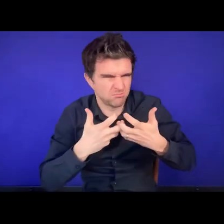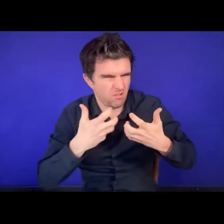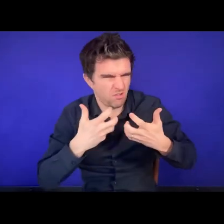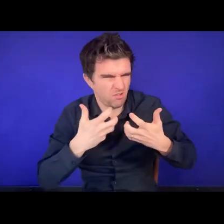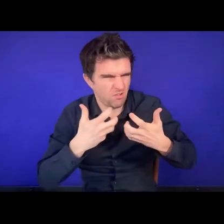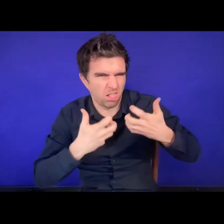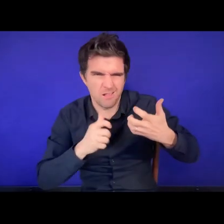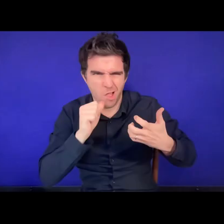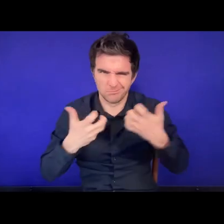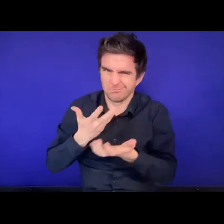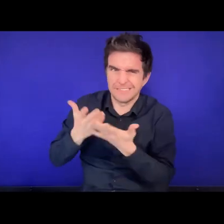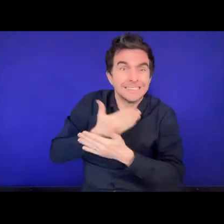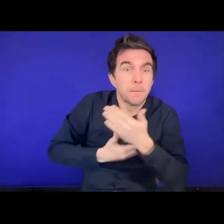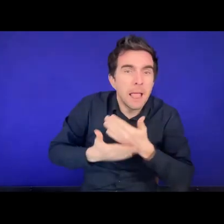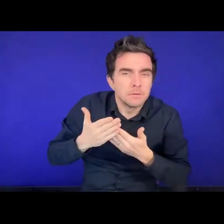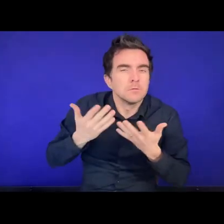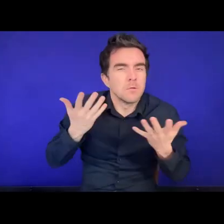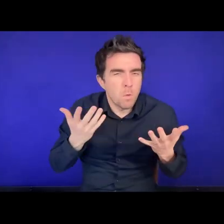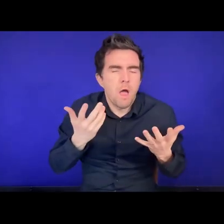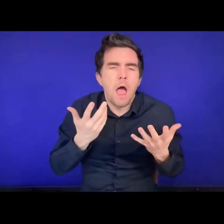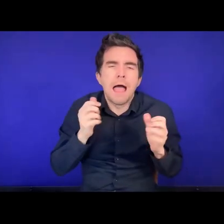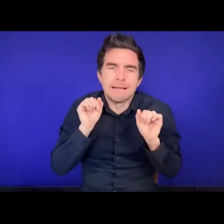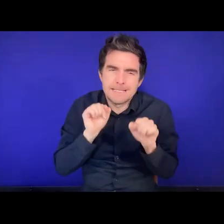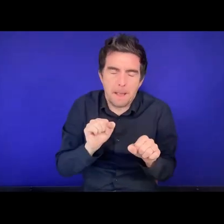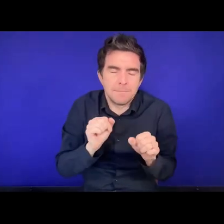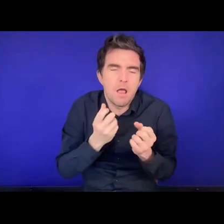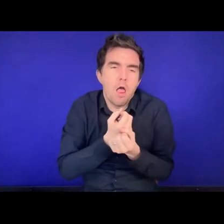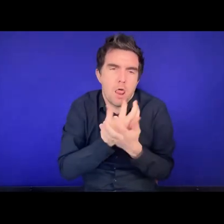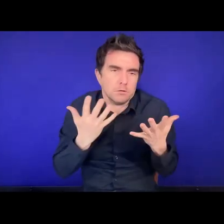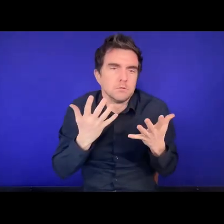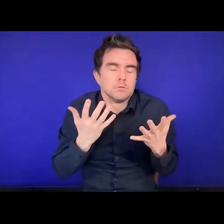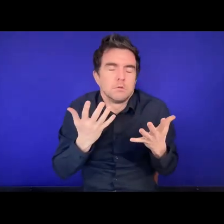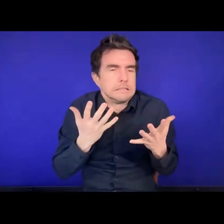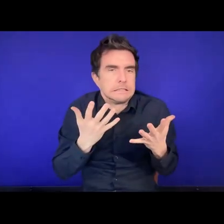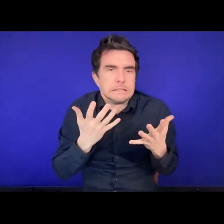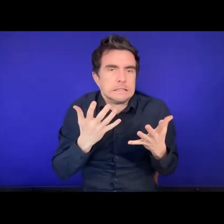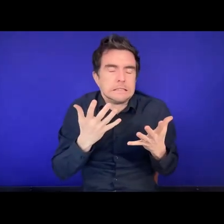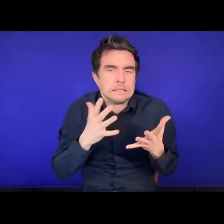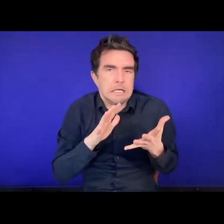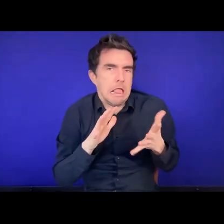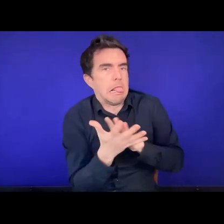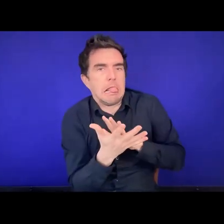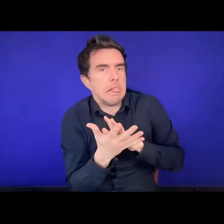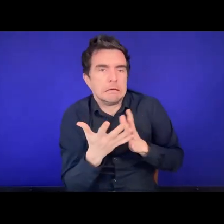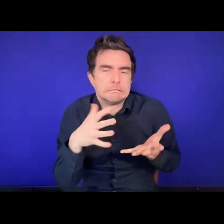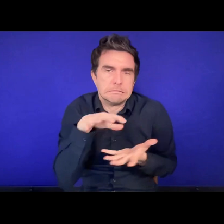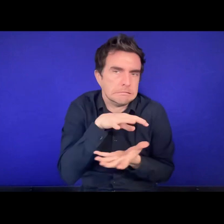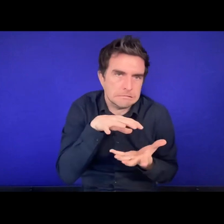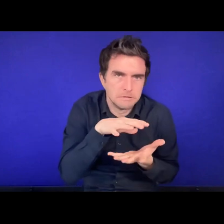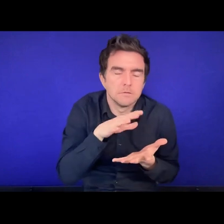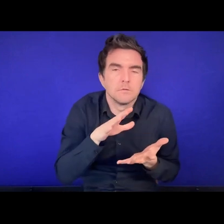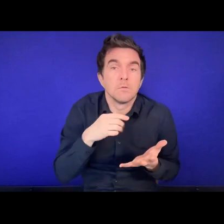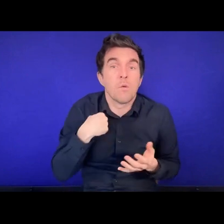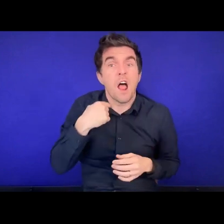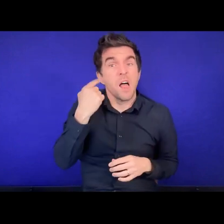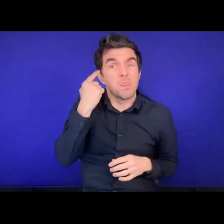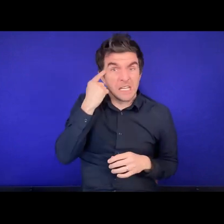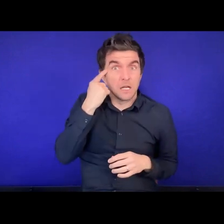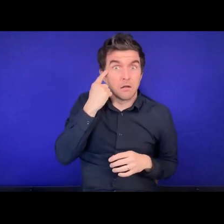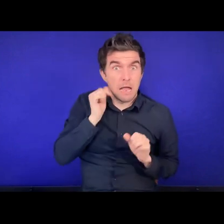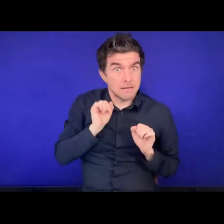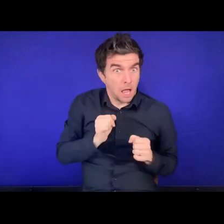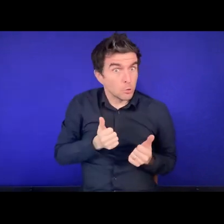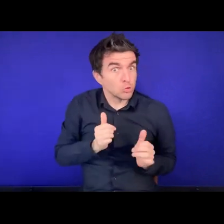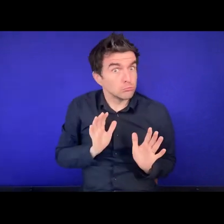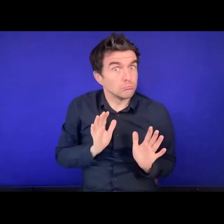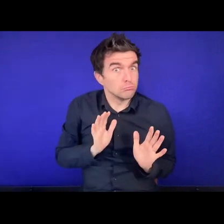be good. It could also be bad. Right now, because we're not seeing regulation around AI, we're